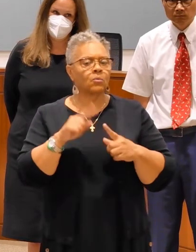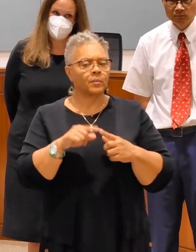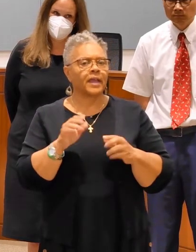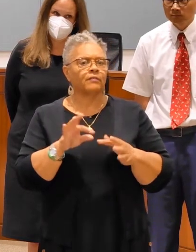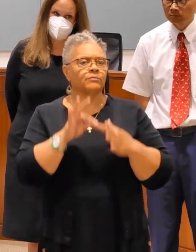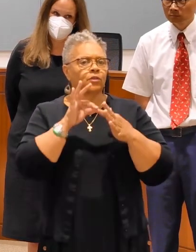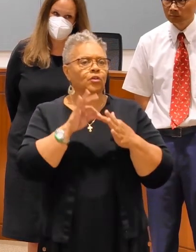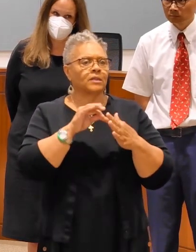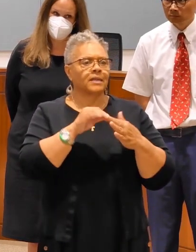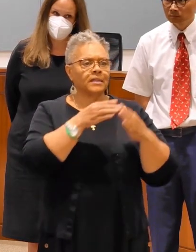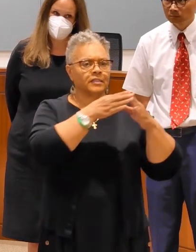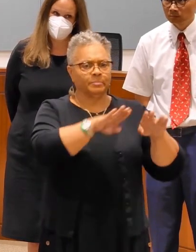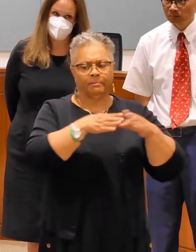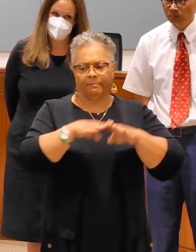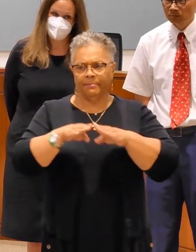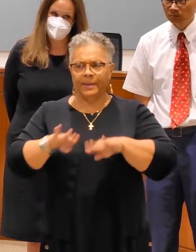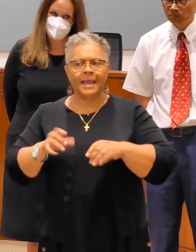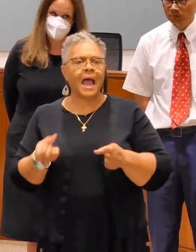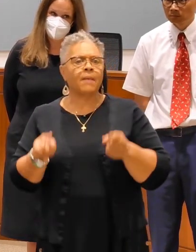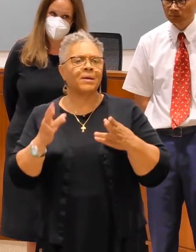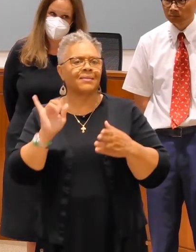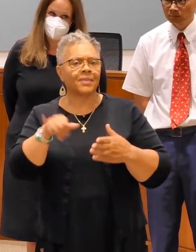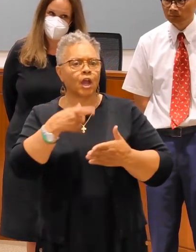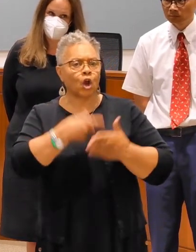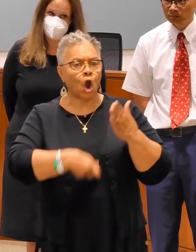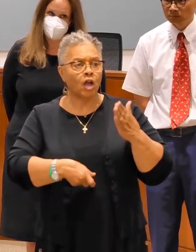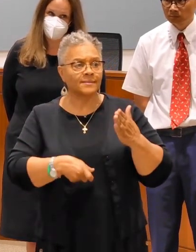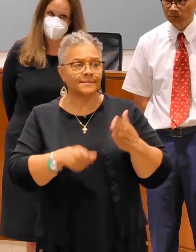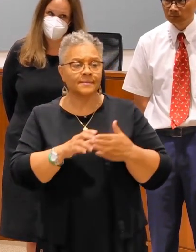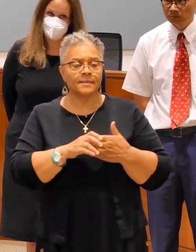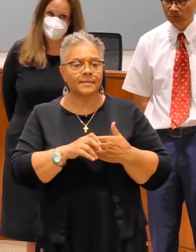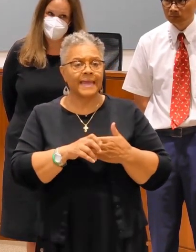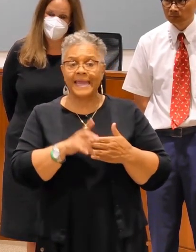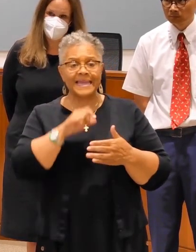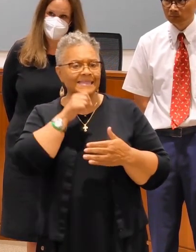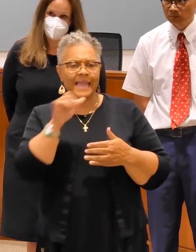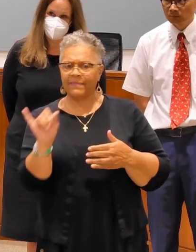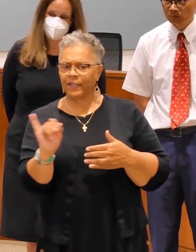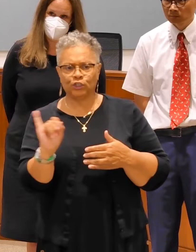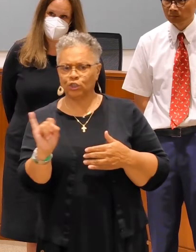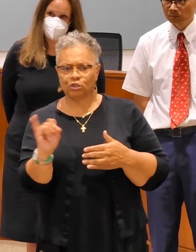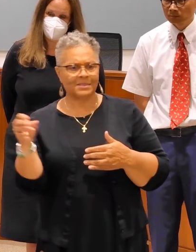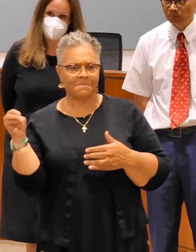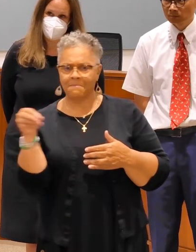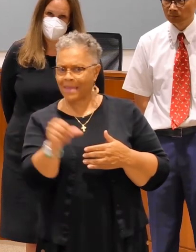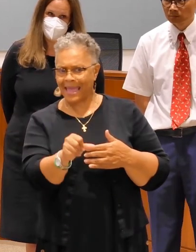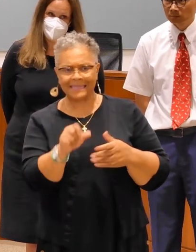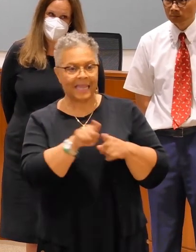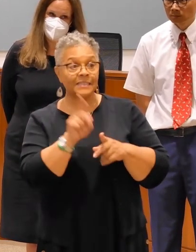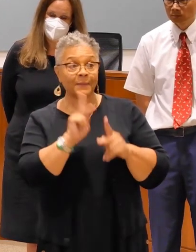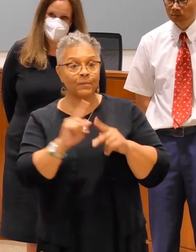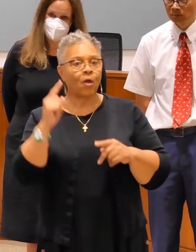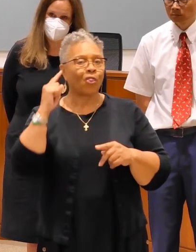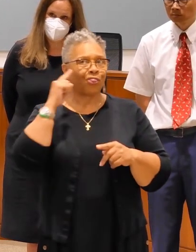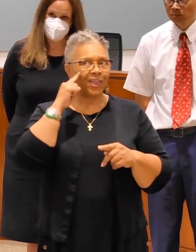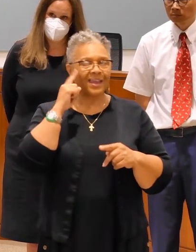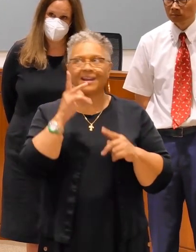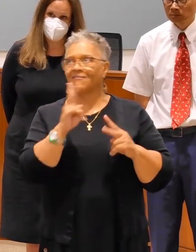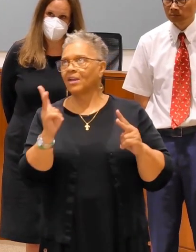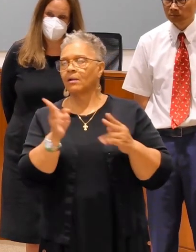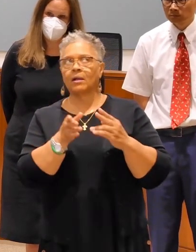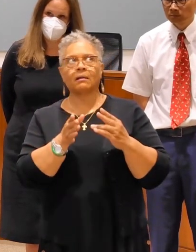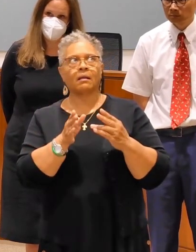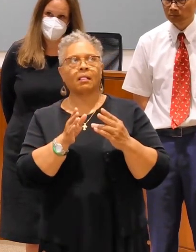splits in terms of how much that costs, it's not that insurance pays for that, as people think in a very abstract way,